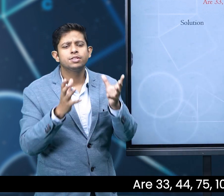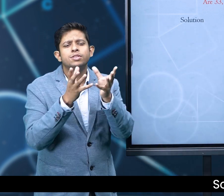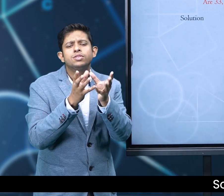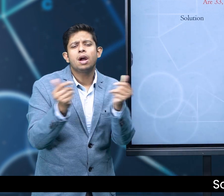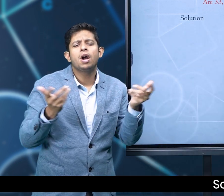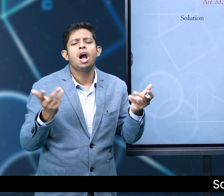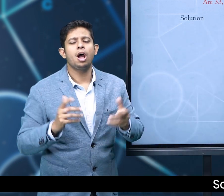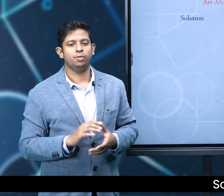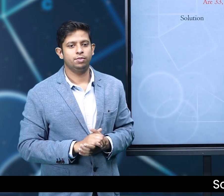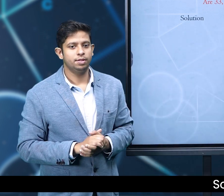Solution.